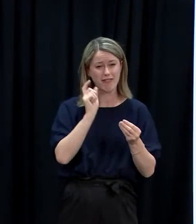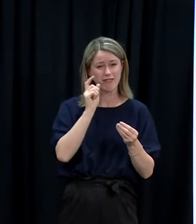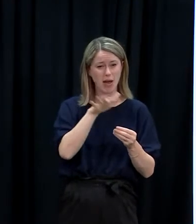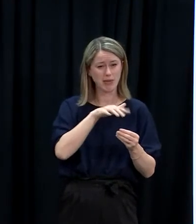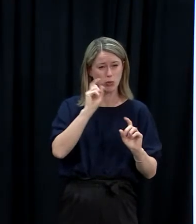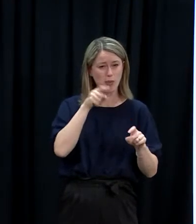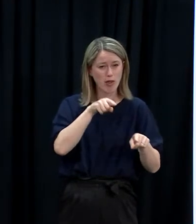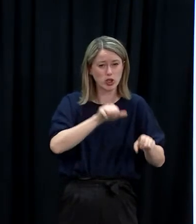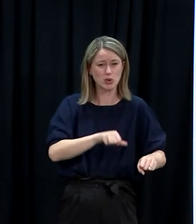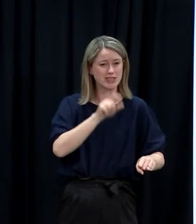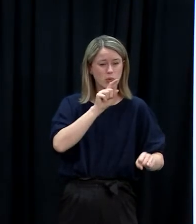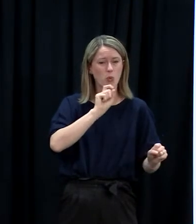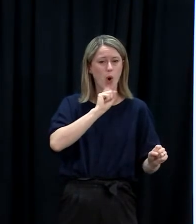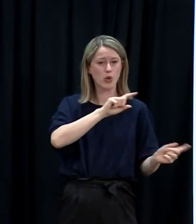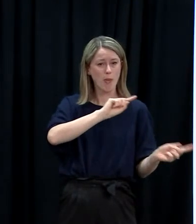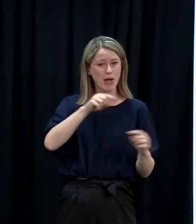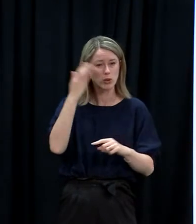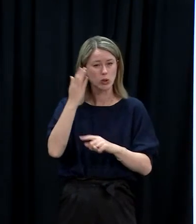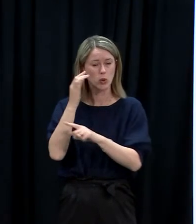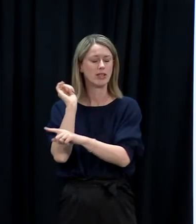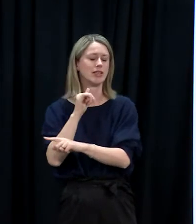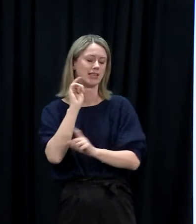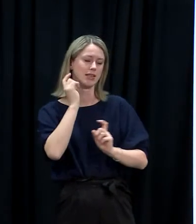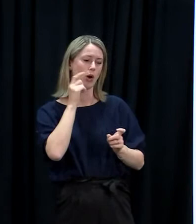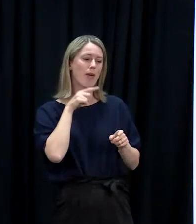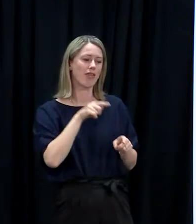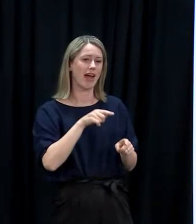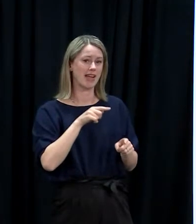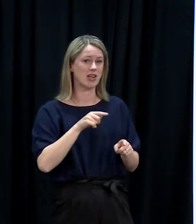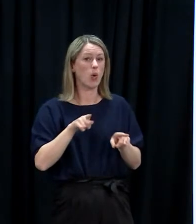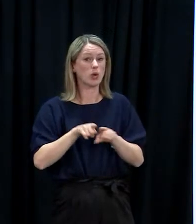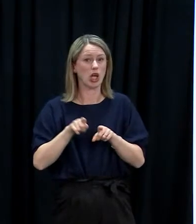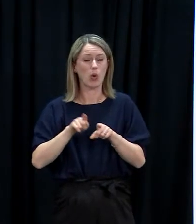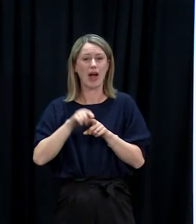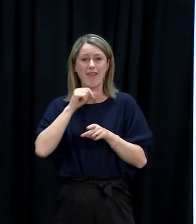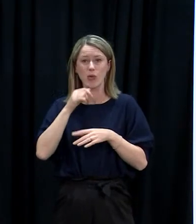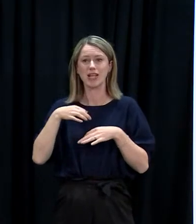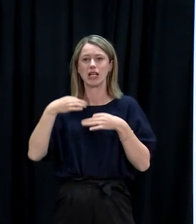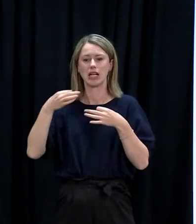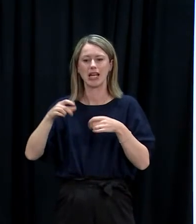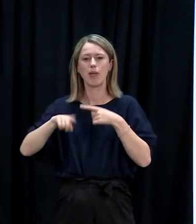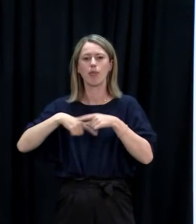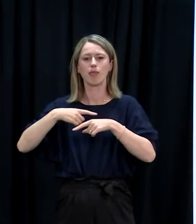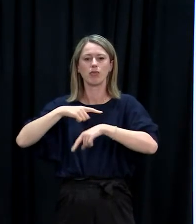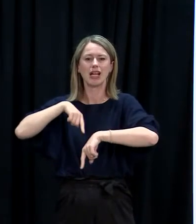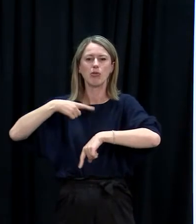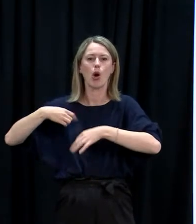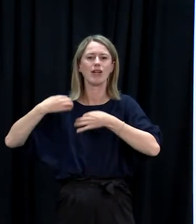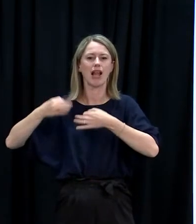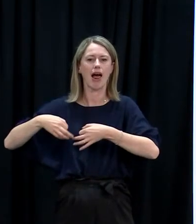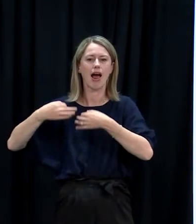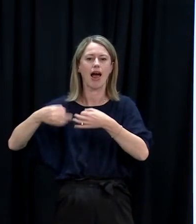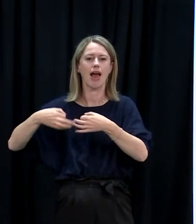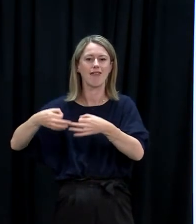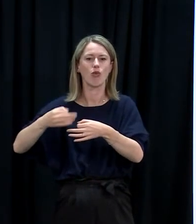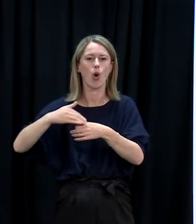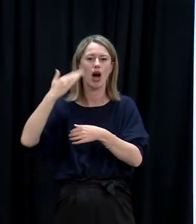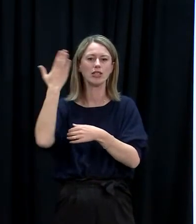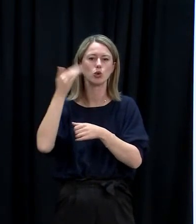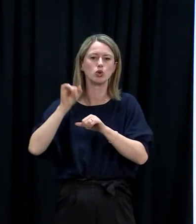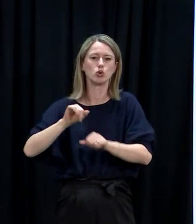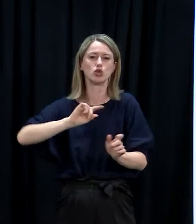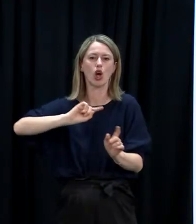concerned about that, and one of the things I'm also acutely aware of is that the longer we leave it before we allow secondary school students to come back, the